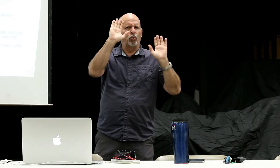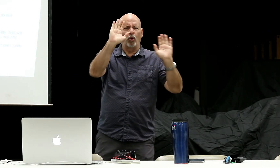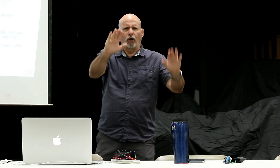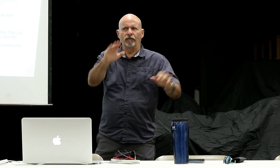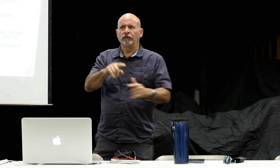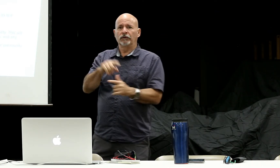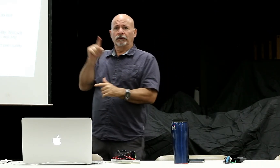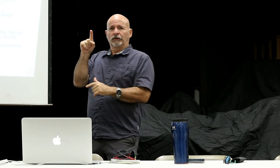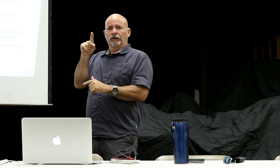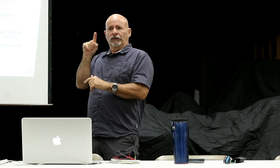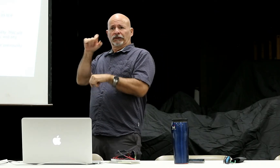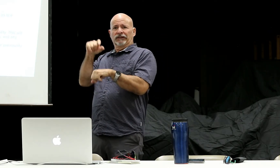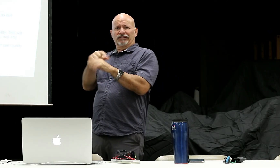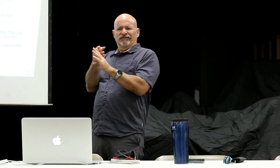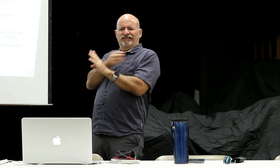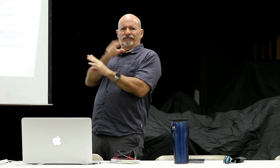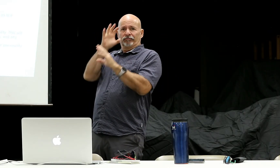Hi again, Darcy Lassard here.